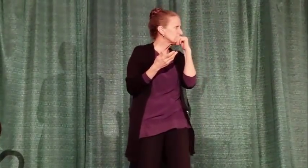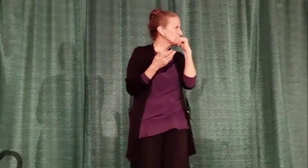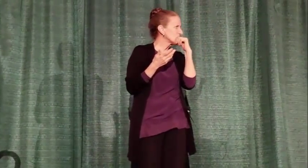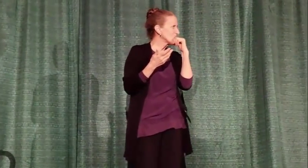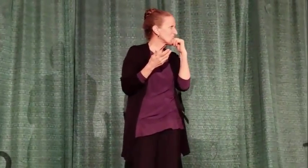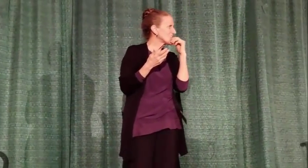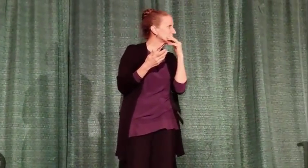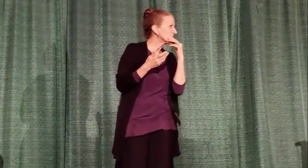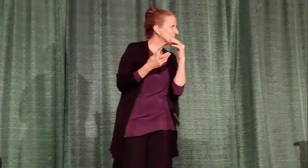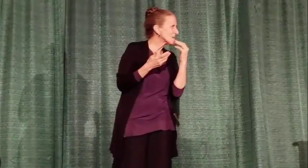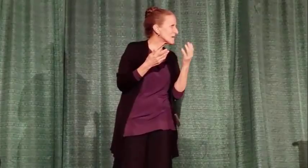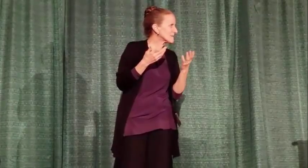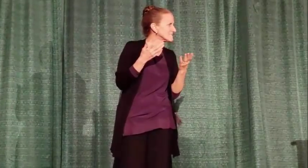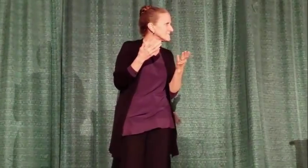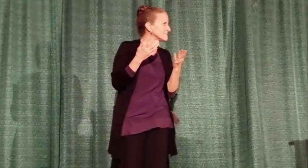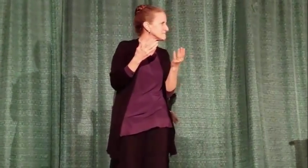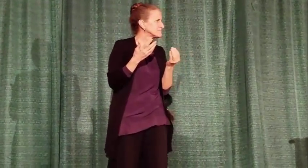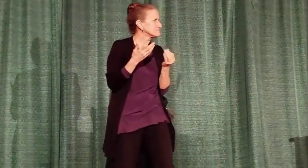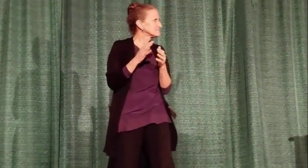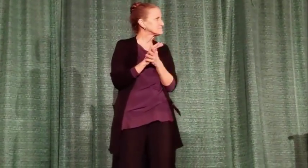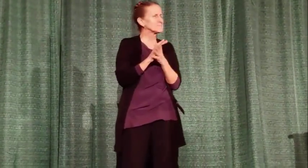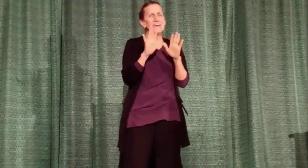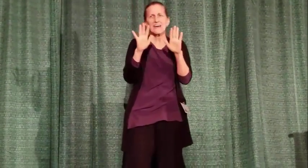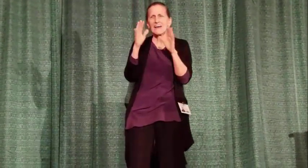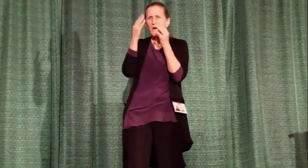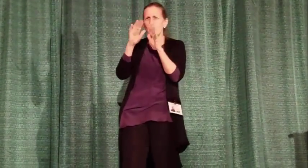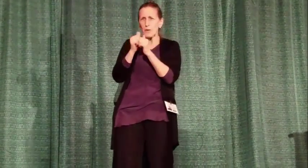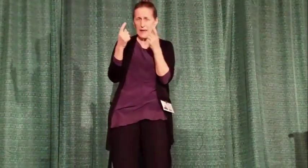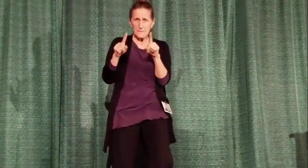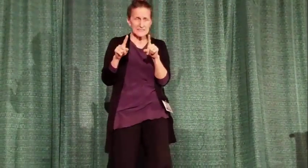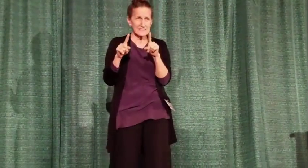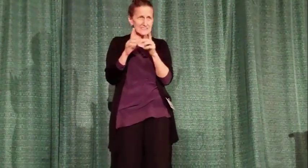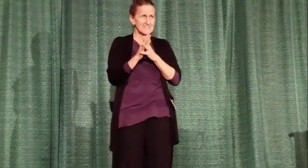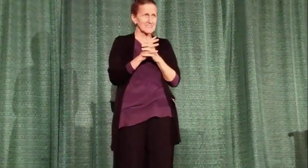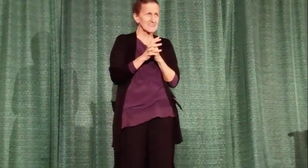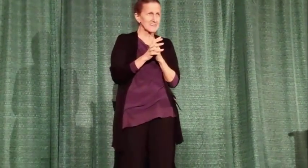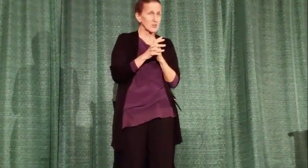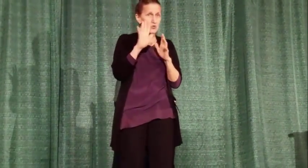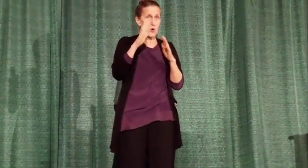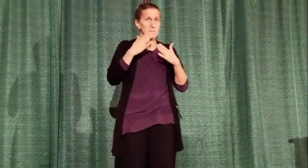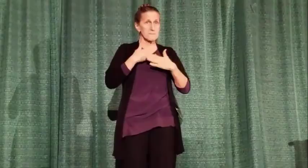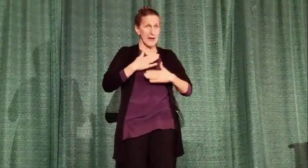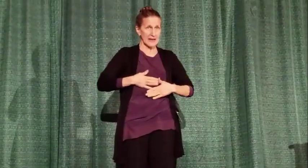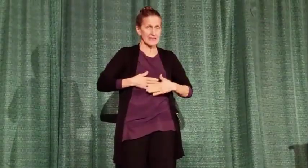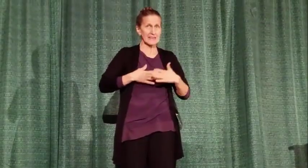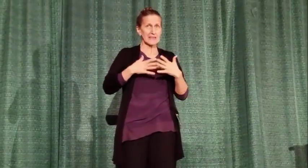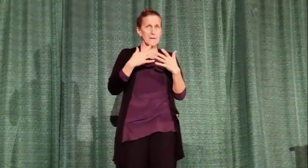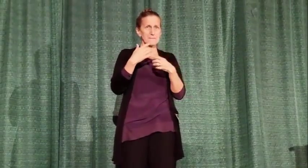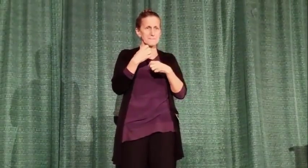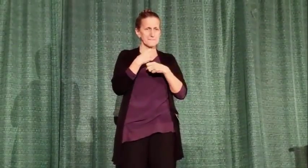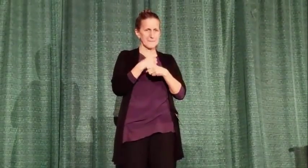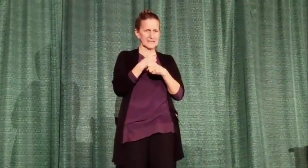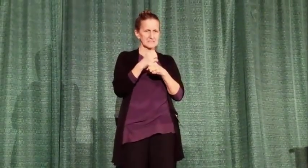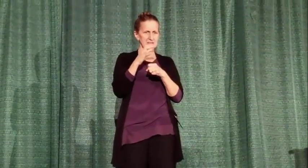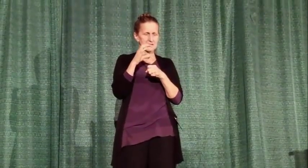Maybe it is, and I don't just get what you're saying, but anyway. I'll tell you what happens here. Your body makes complete proteins into the